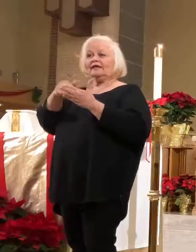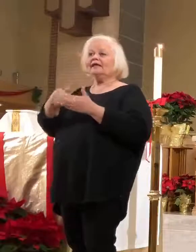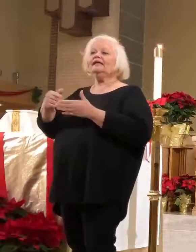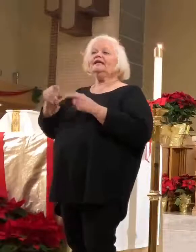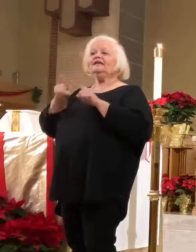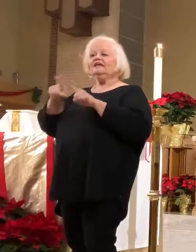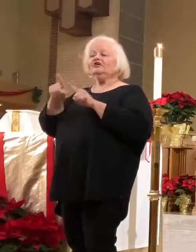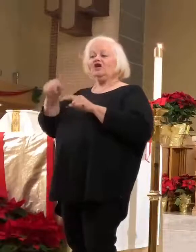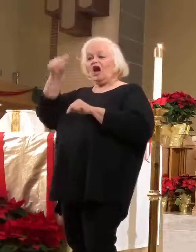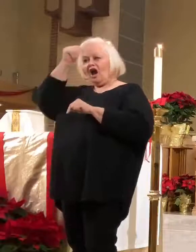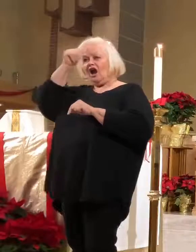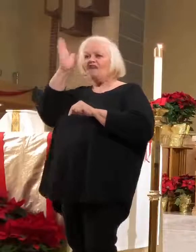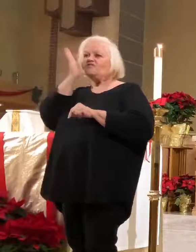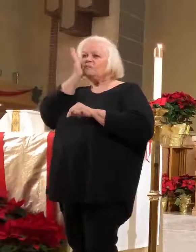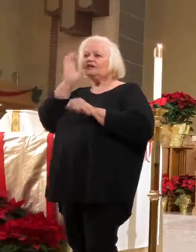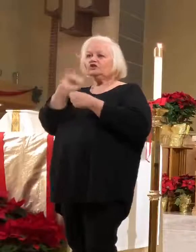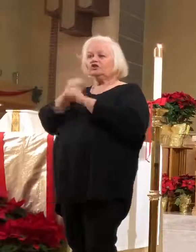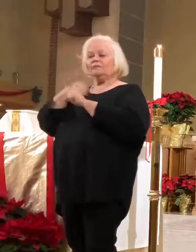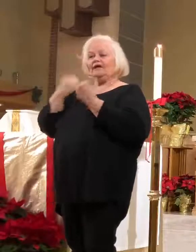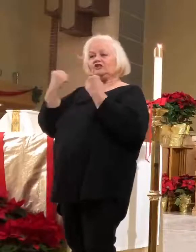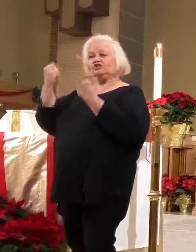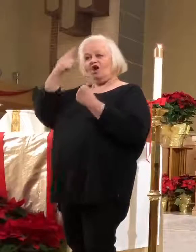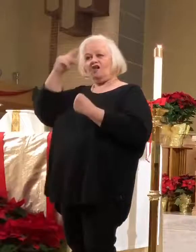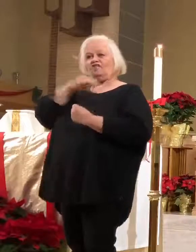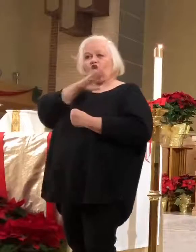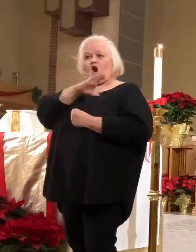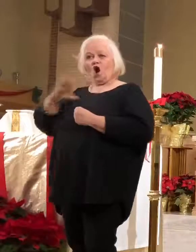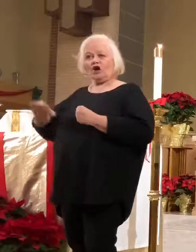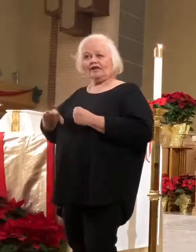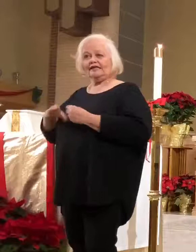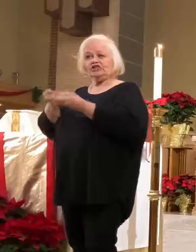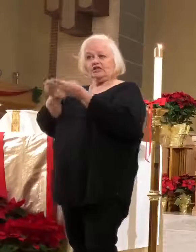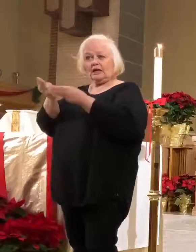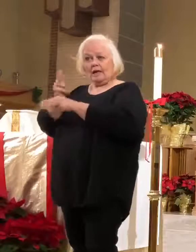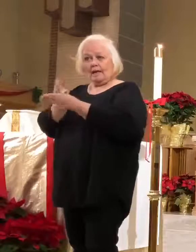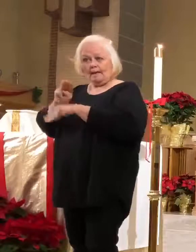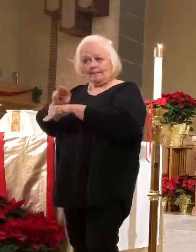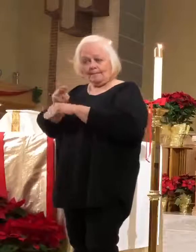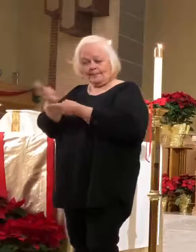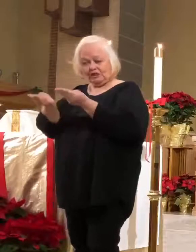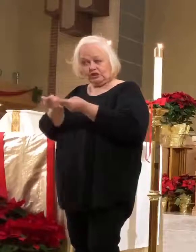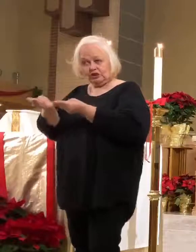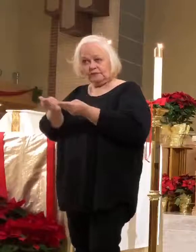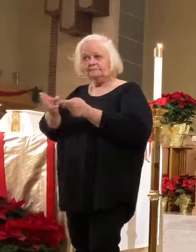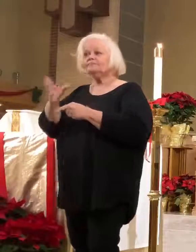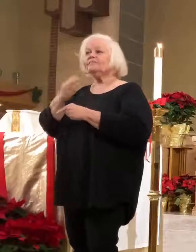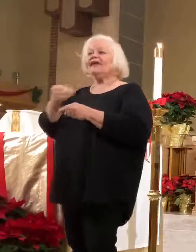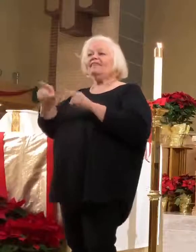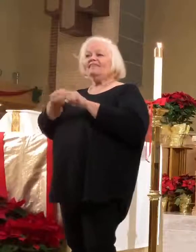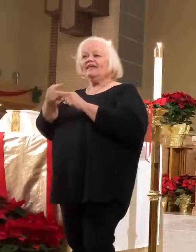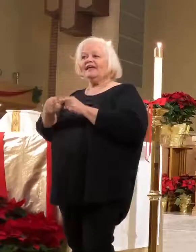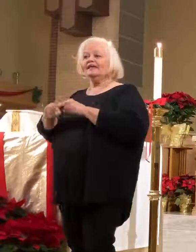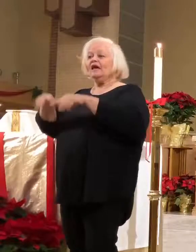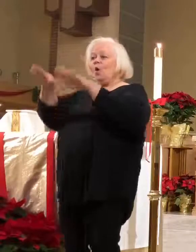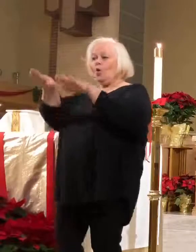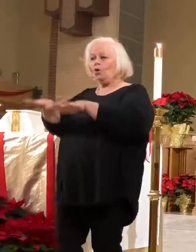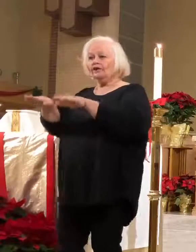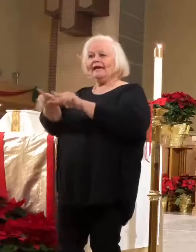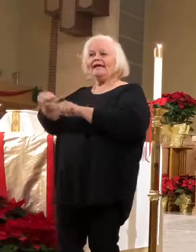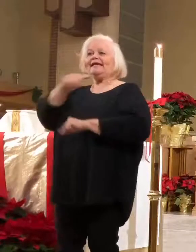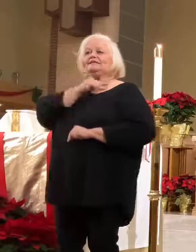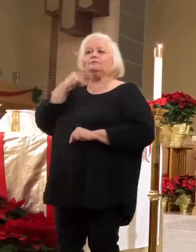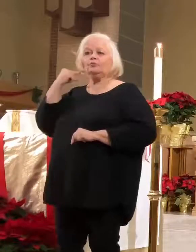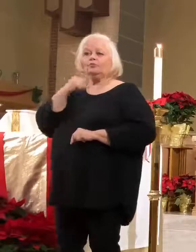strengthen us in our Christian mission, and for thus ordained as priests and some as bishops, that